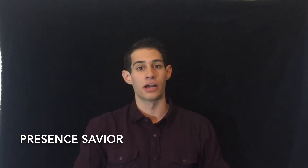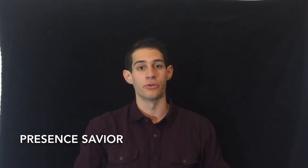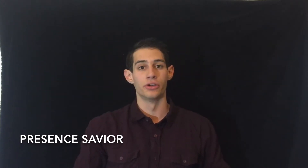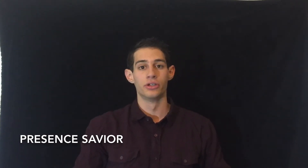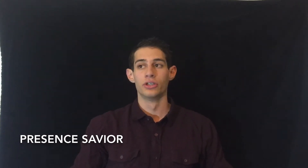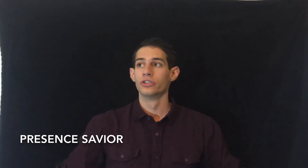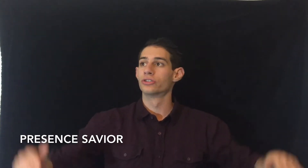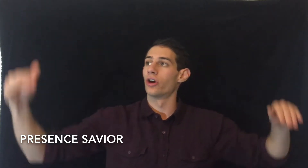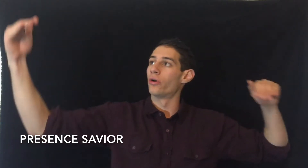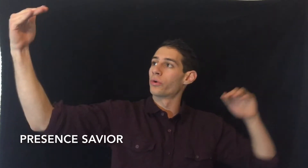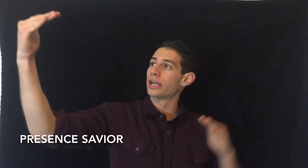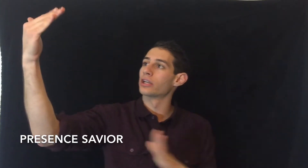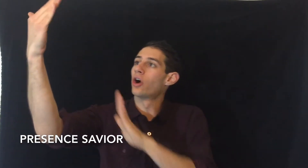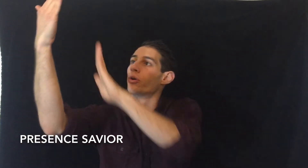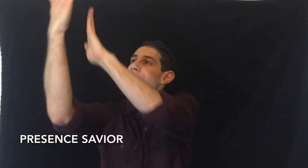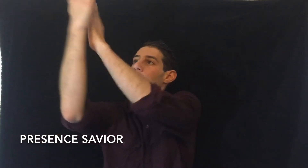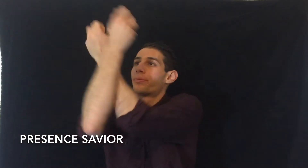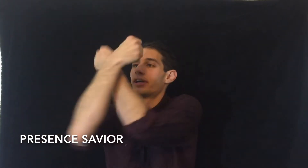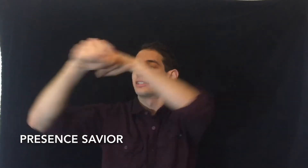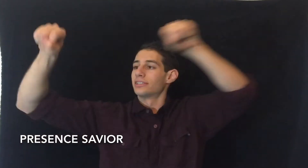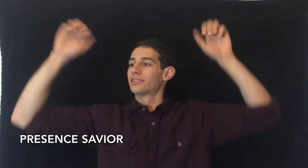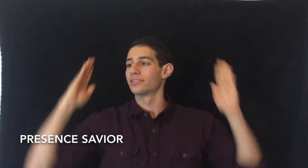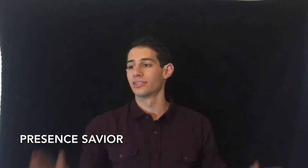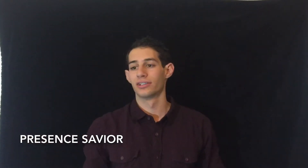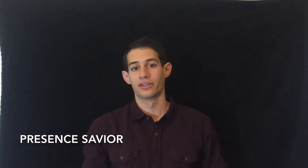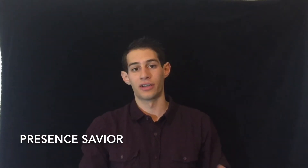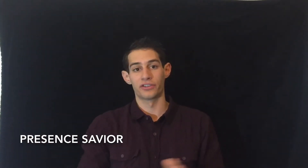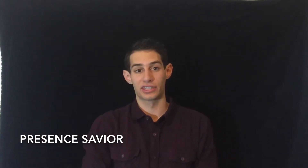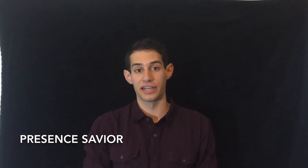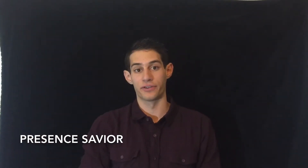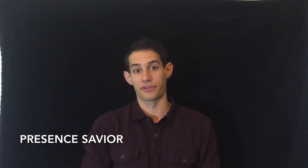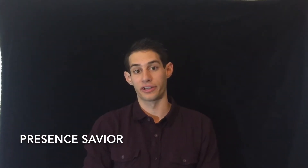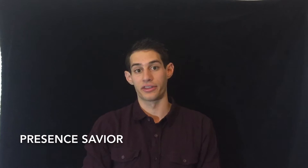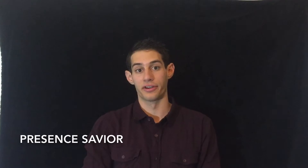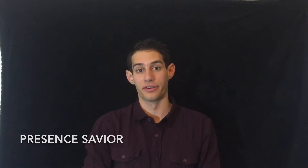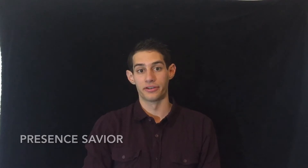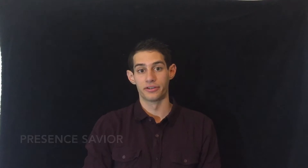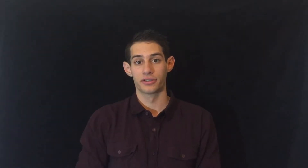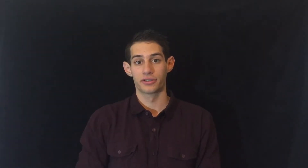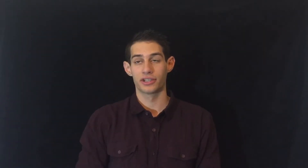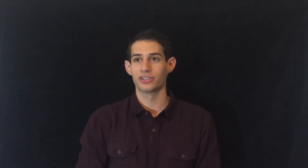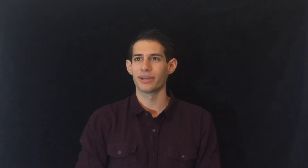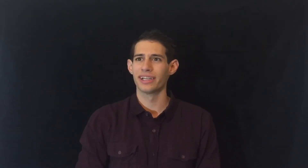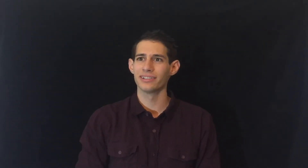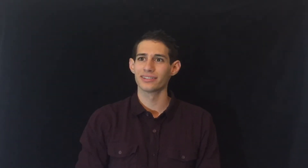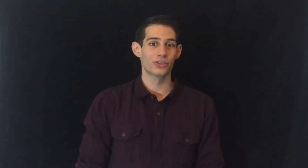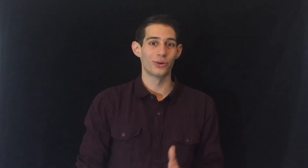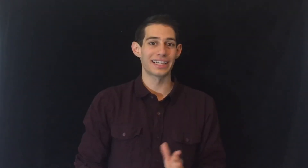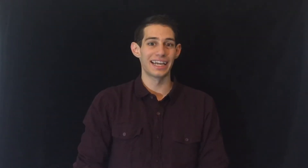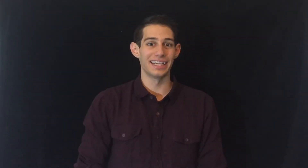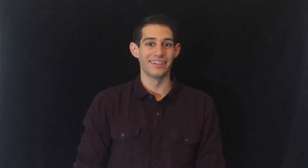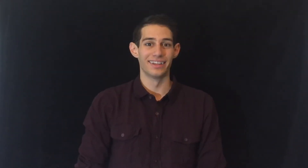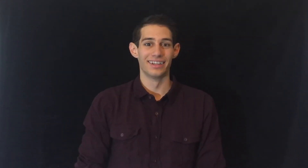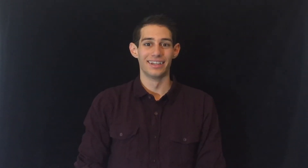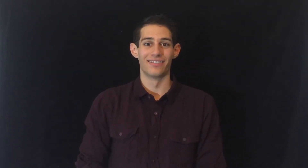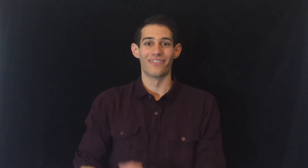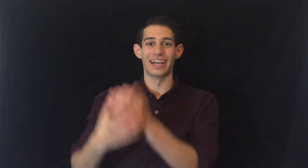down. So we're going to go into your presence of the Savior right there. Can you see my hands? Quick edit. When I